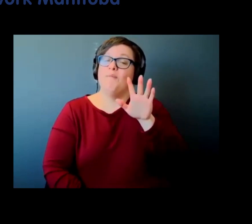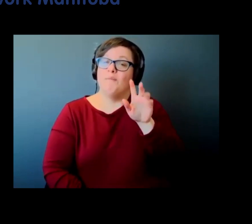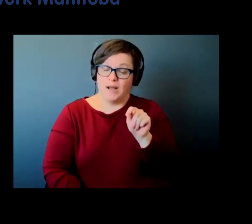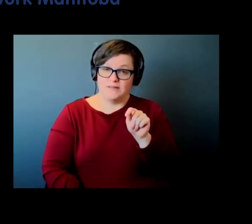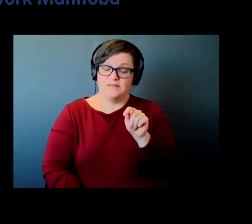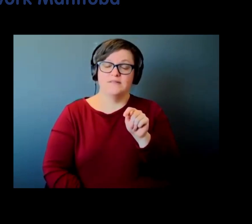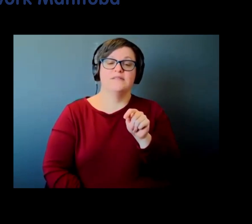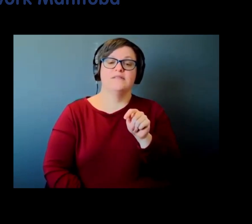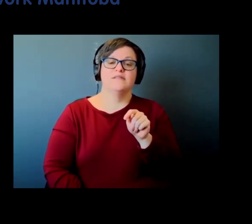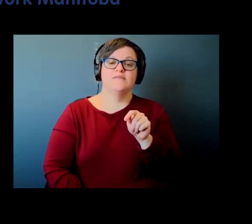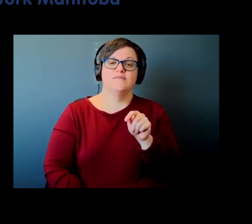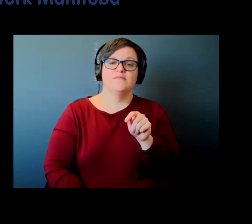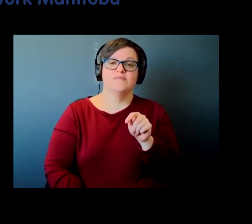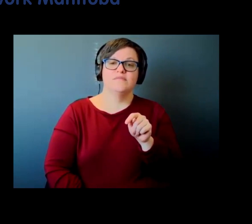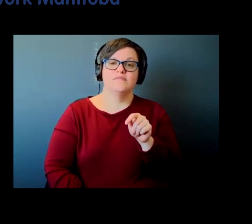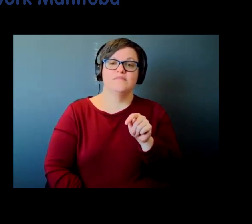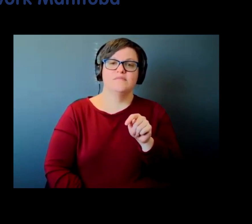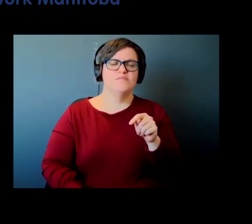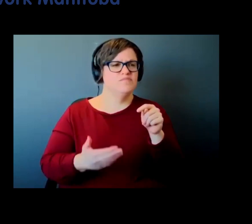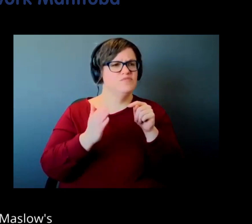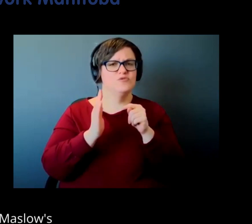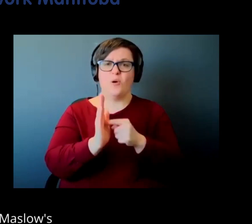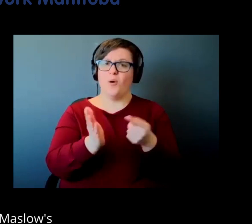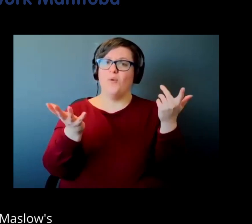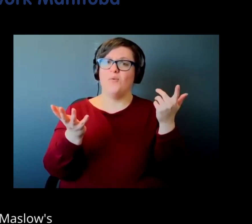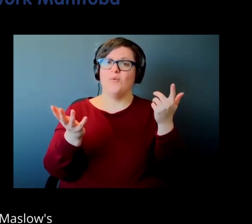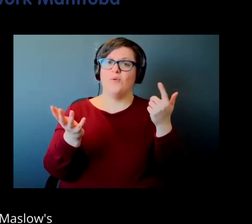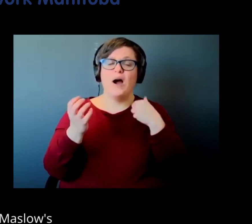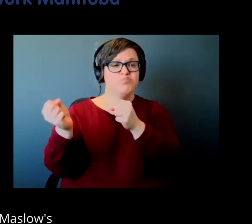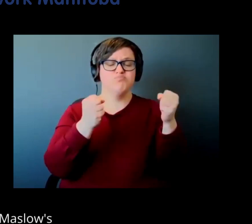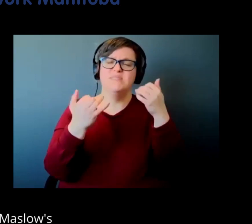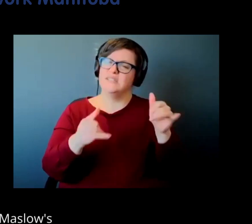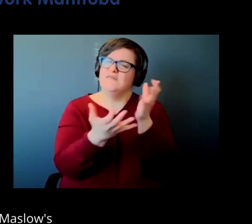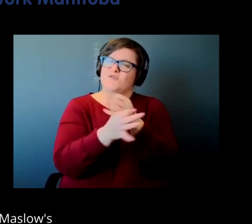it shows that I've also attained freedom, esteem, and belonging. So I based it on